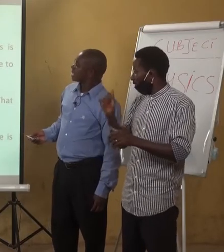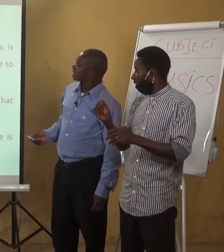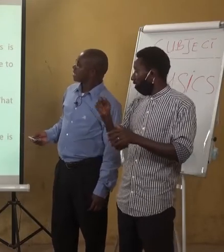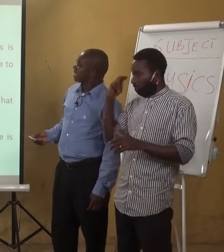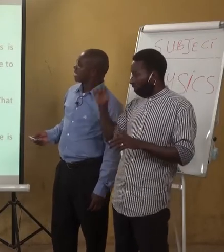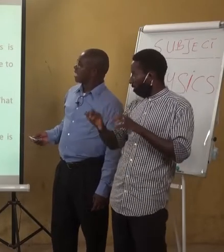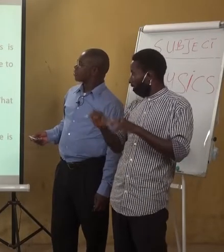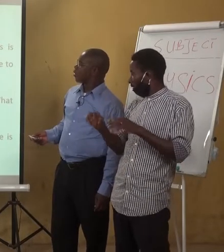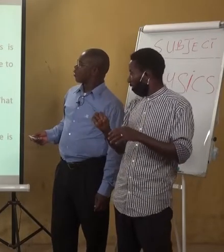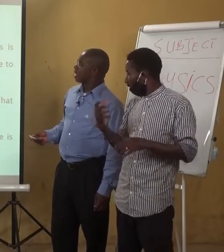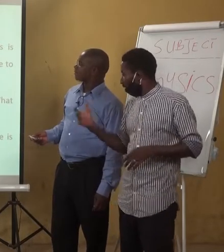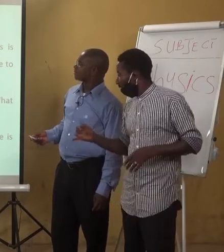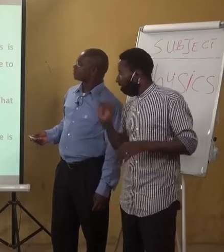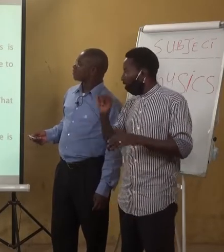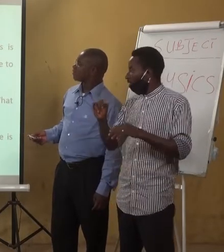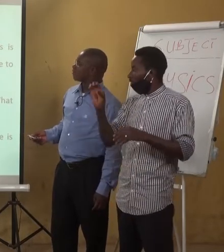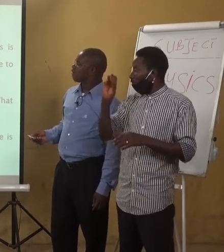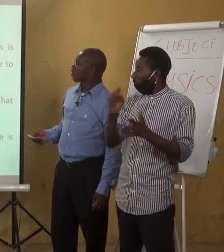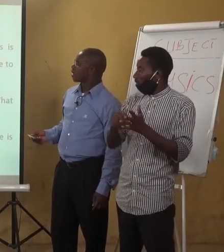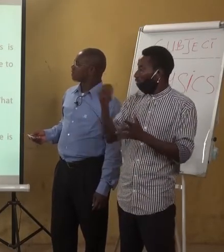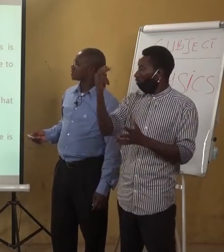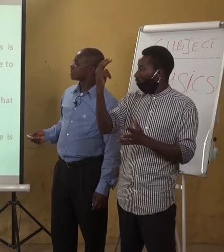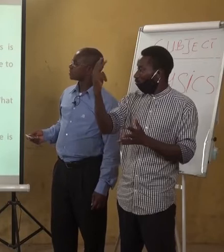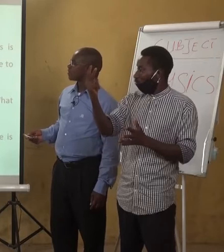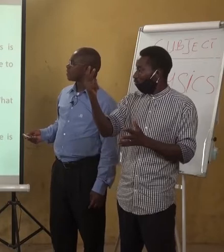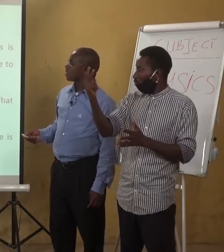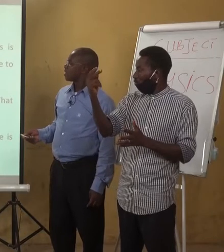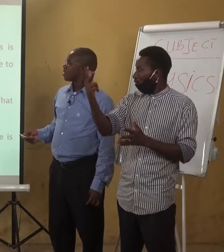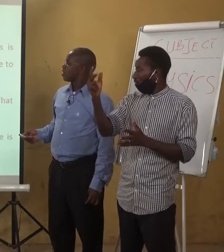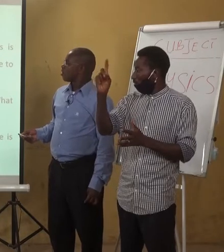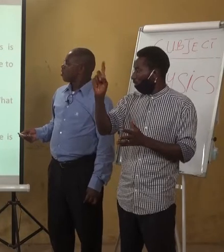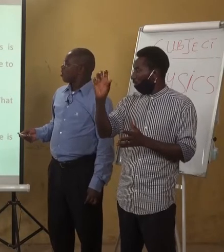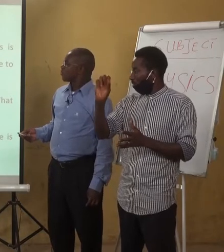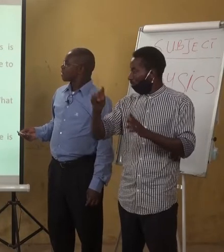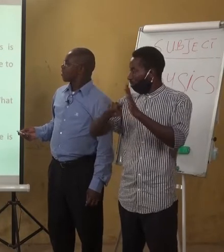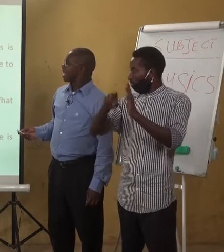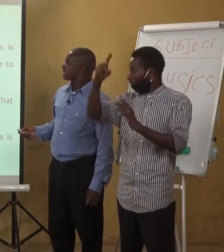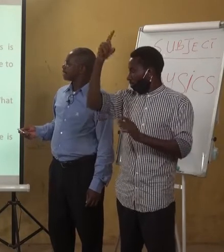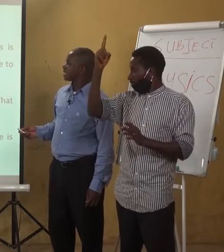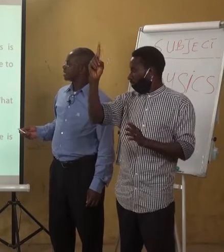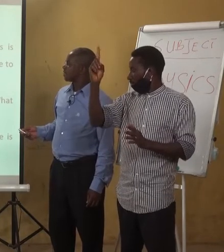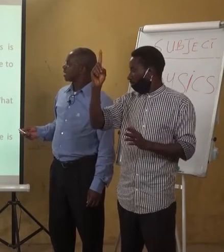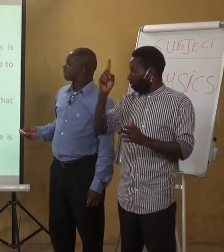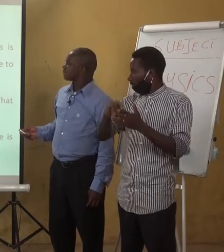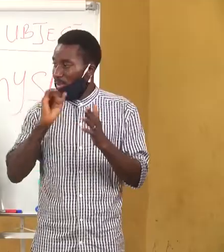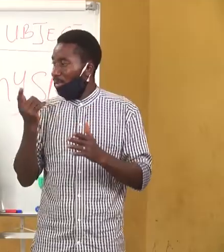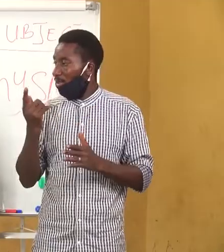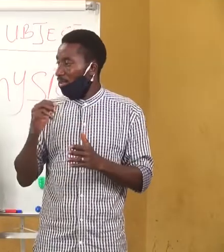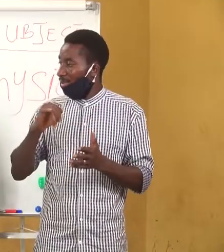I'll go over the assignment again. Number 1, 4 grams of radioactive